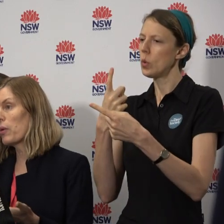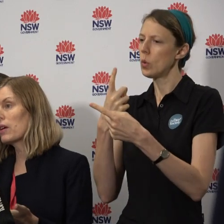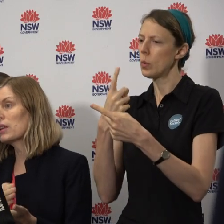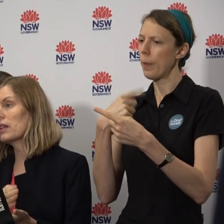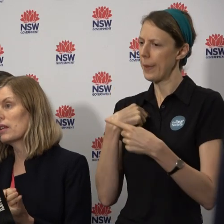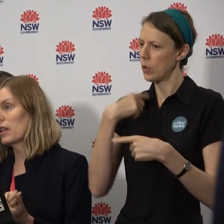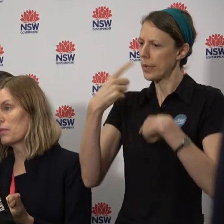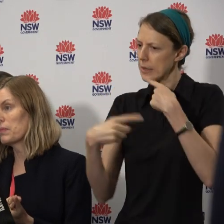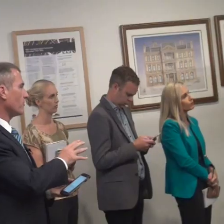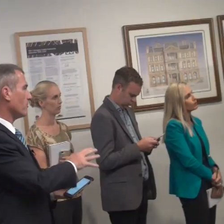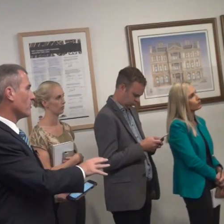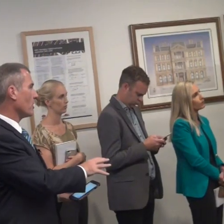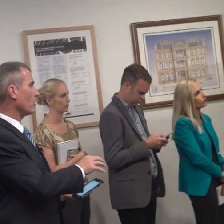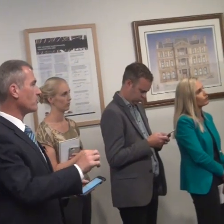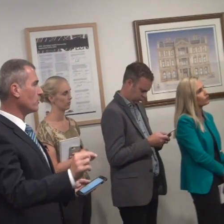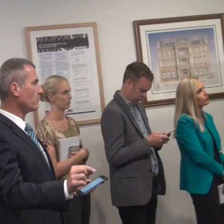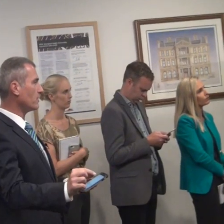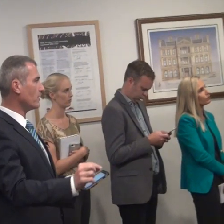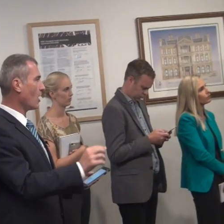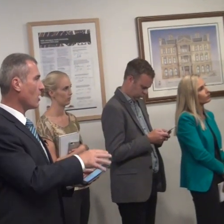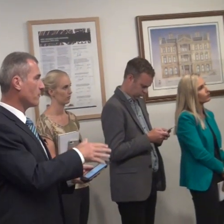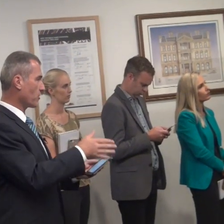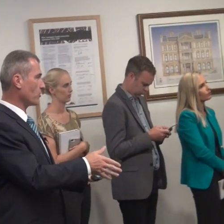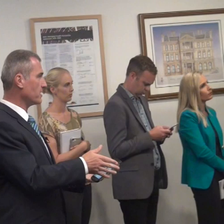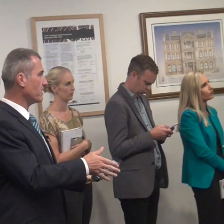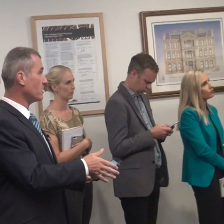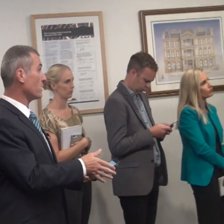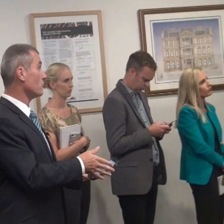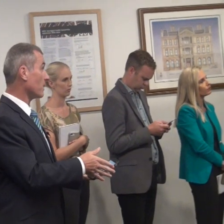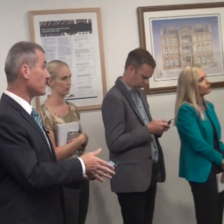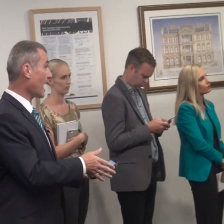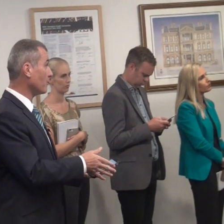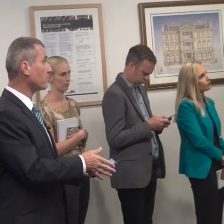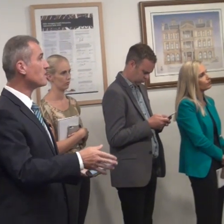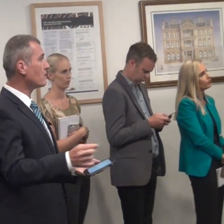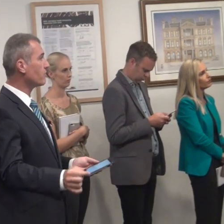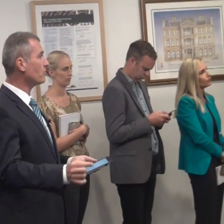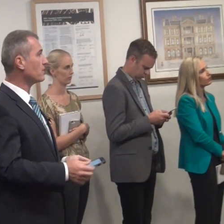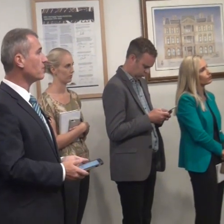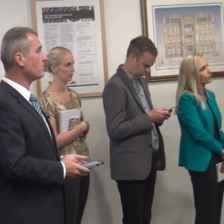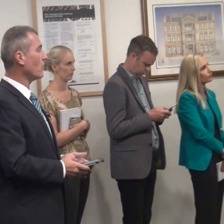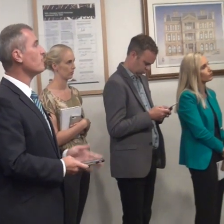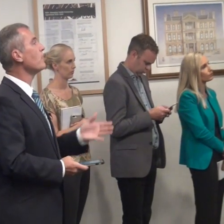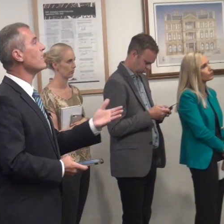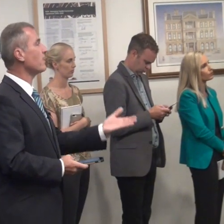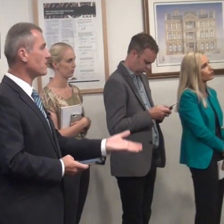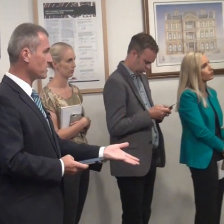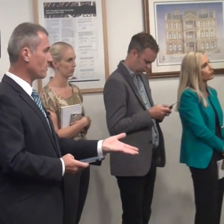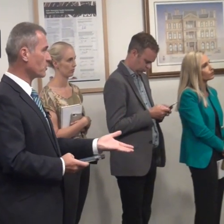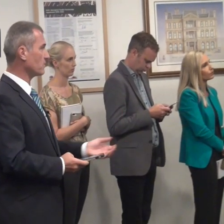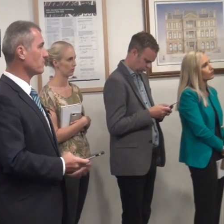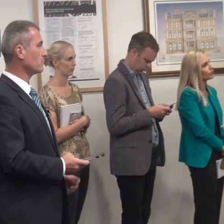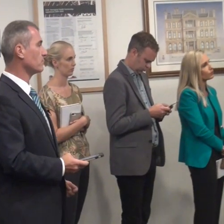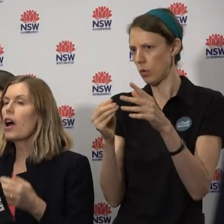situation around the... How does it jump from Wright Hospital through an intermediary who doesn't have it through to the... if that's